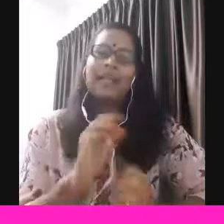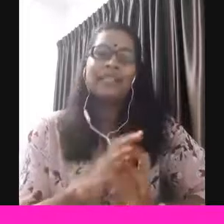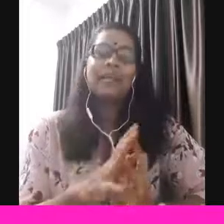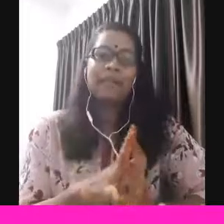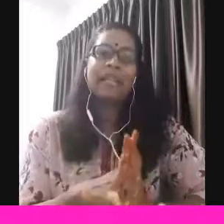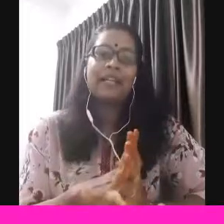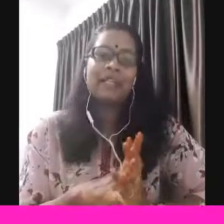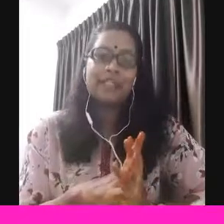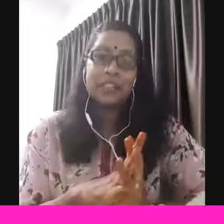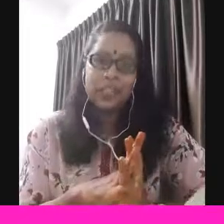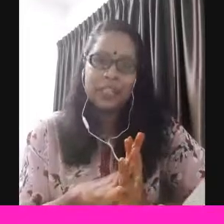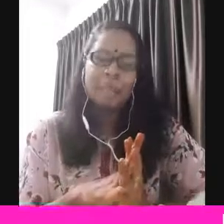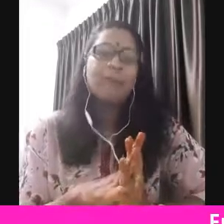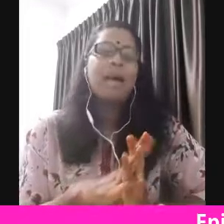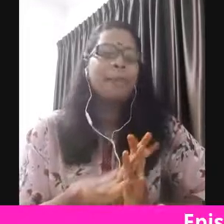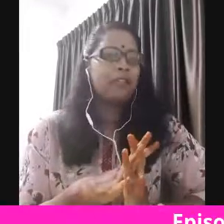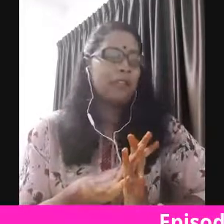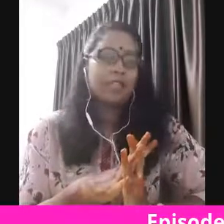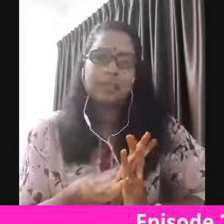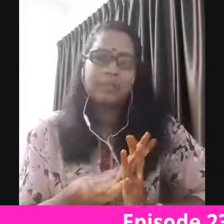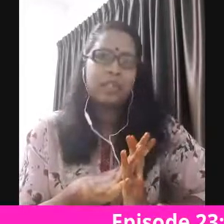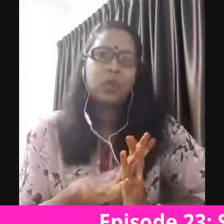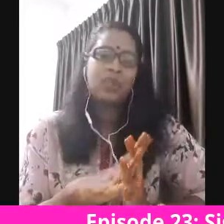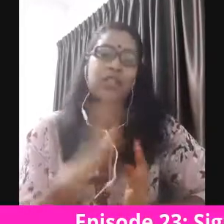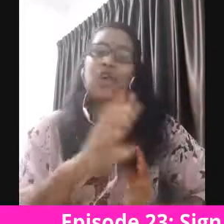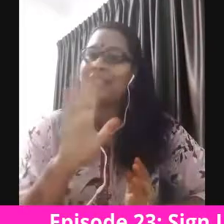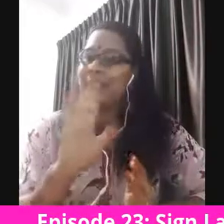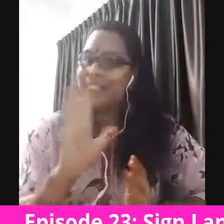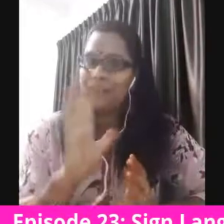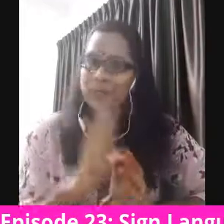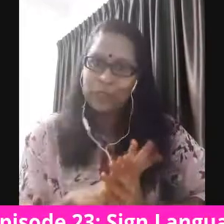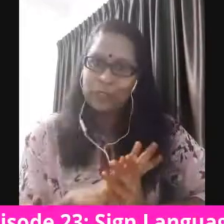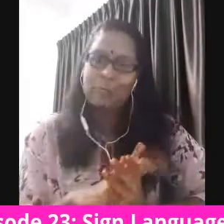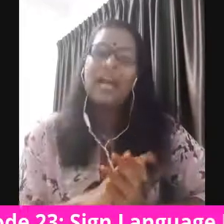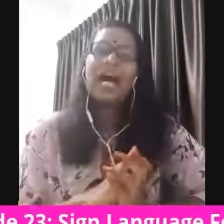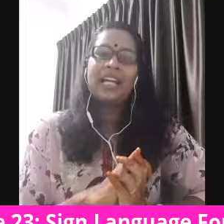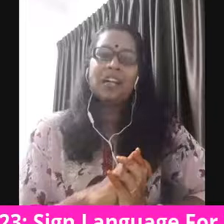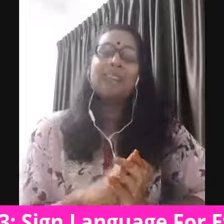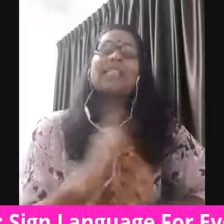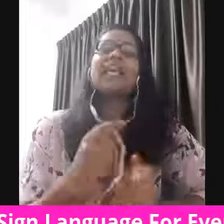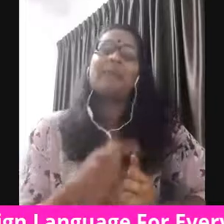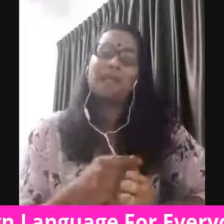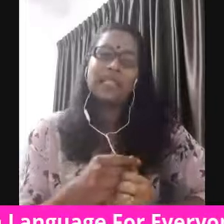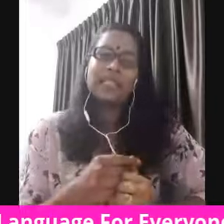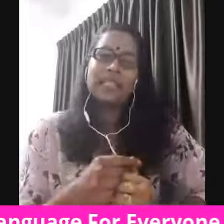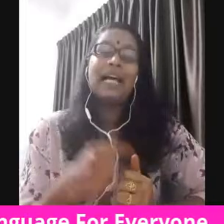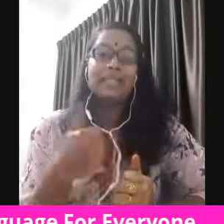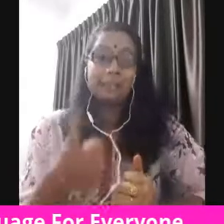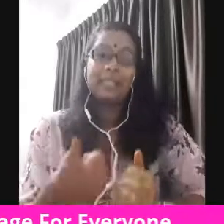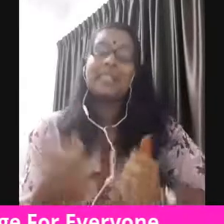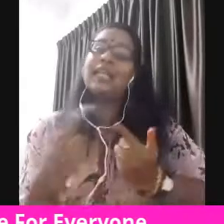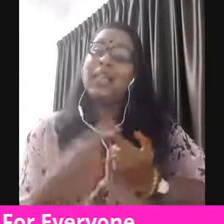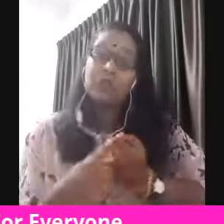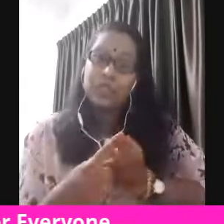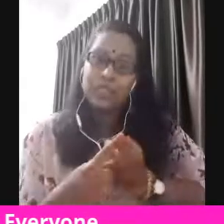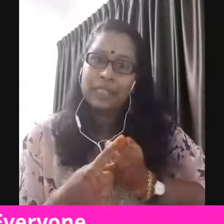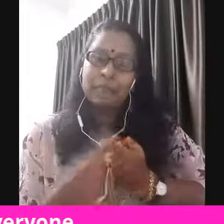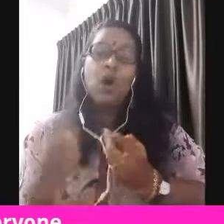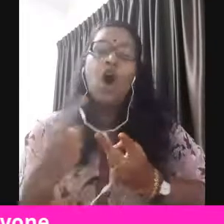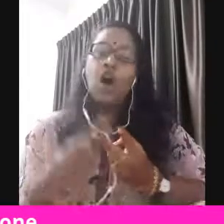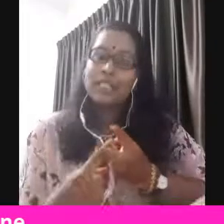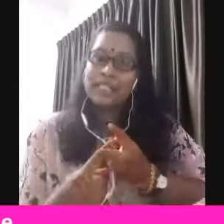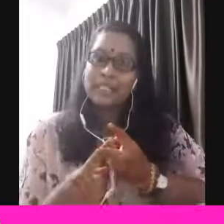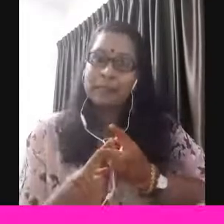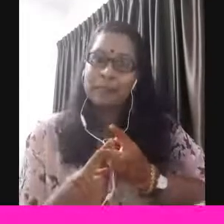2010, I start my career as a teacher. But first, Mhm. my school was not a deaf school. I got masalah Okay. pembelajaran. That means Down